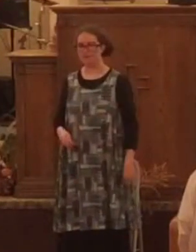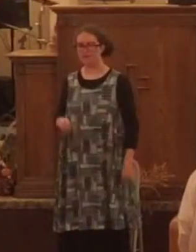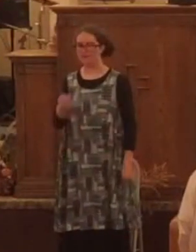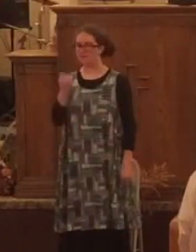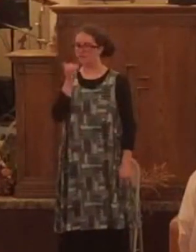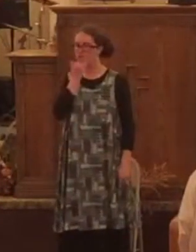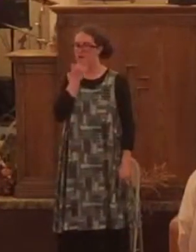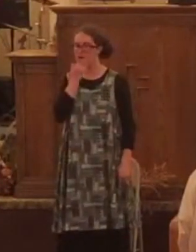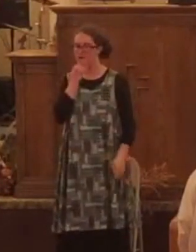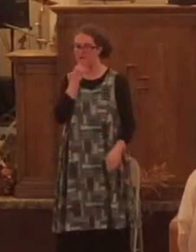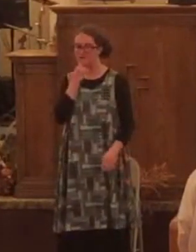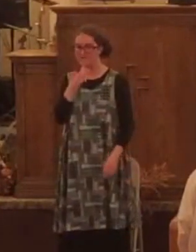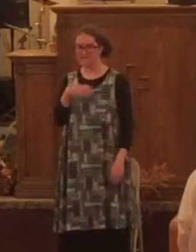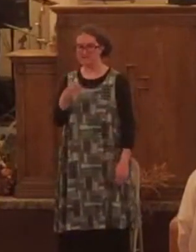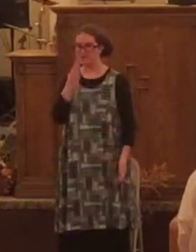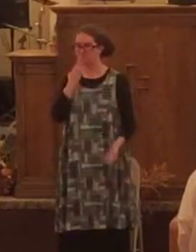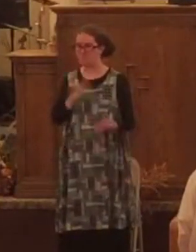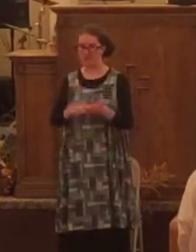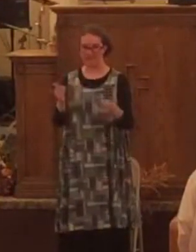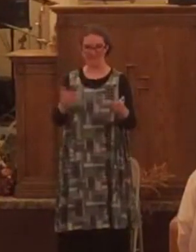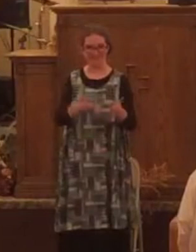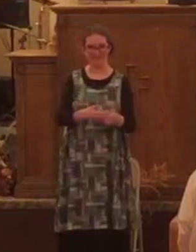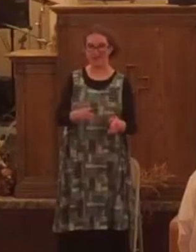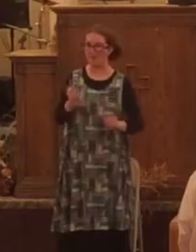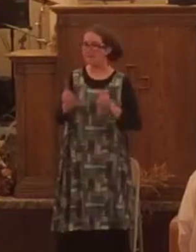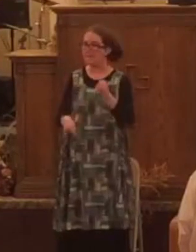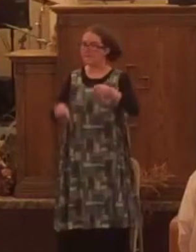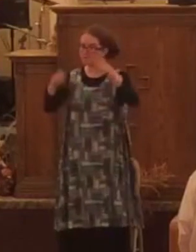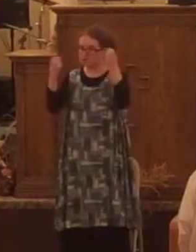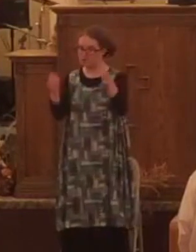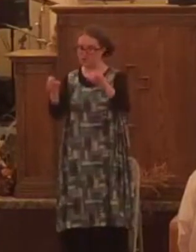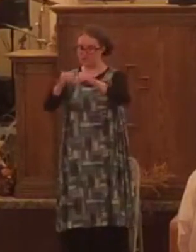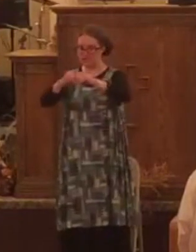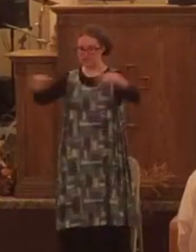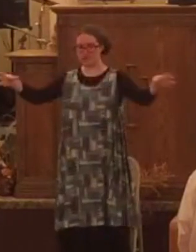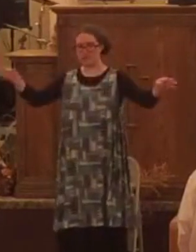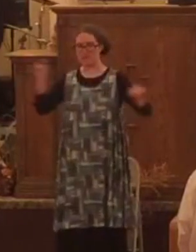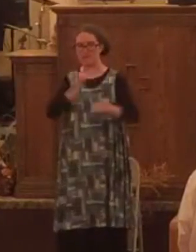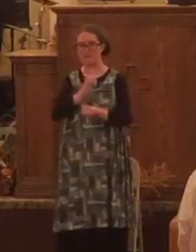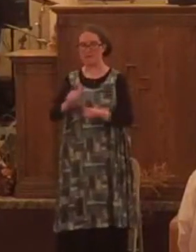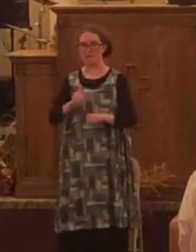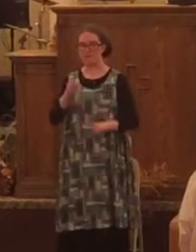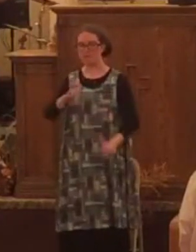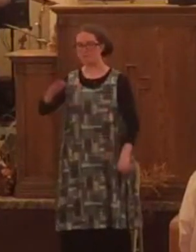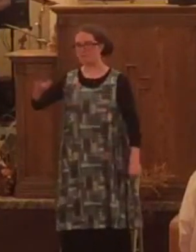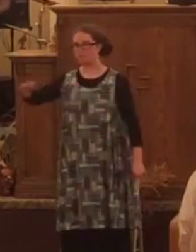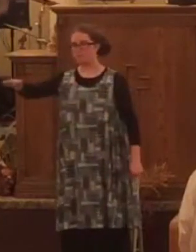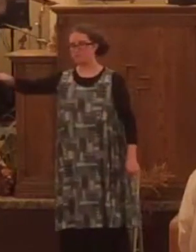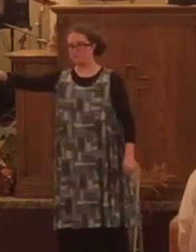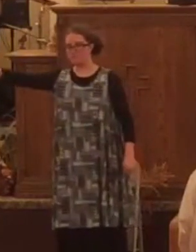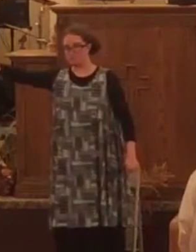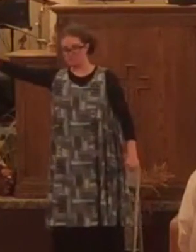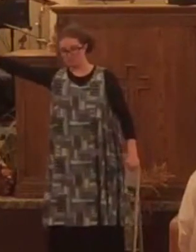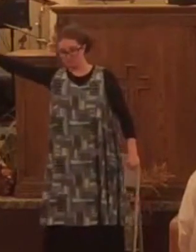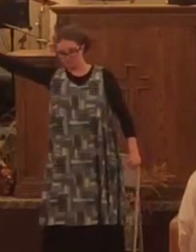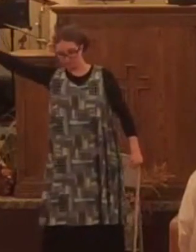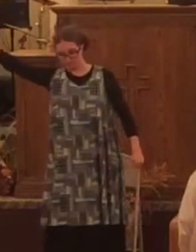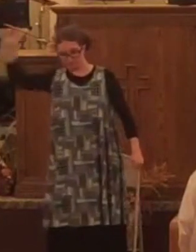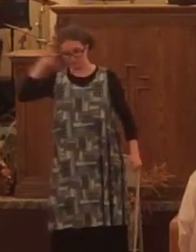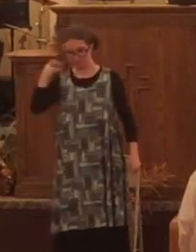the people that spoke ill against me. Amen. The people that tried to destroy my ministry, so on and so forth. On